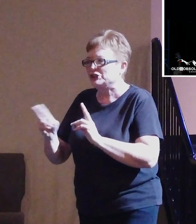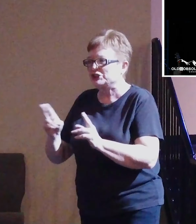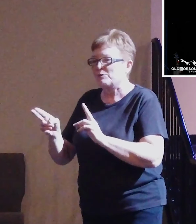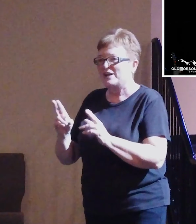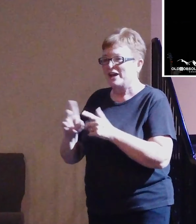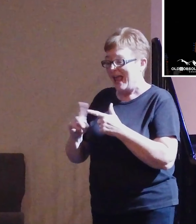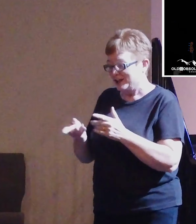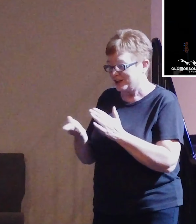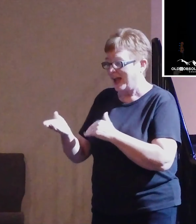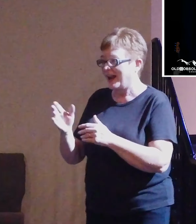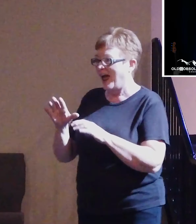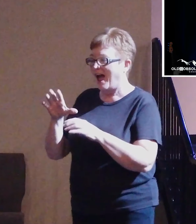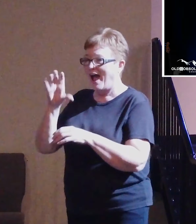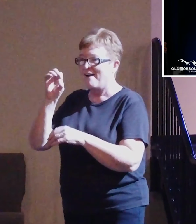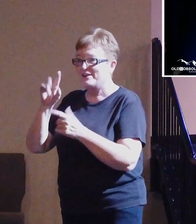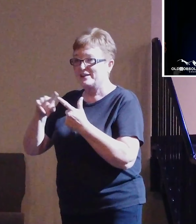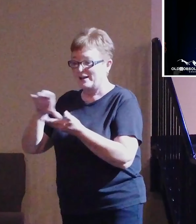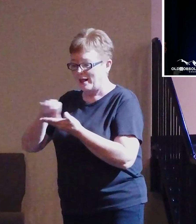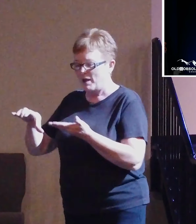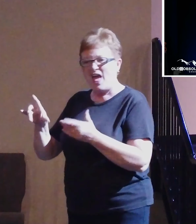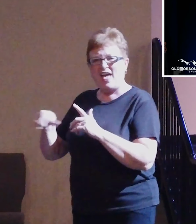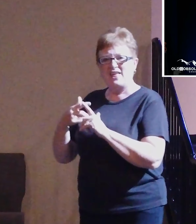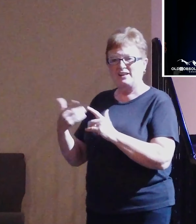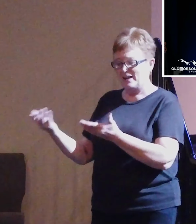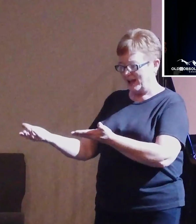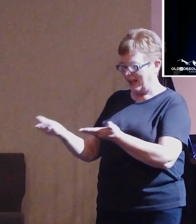and it came out and the center just collapsed.